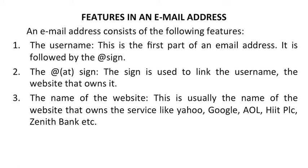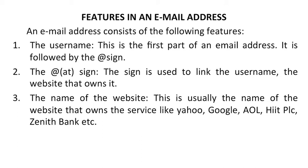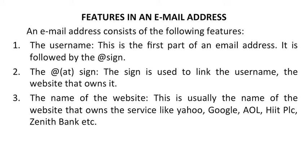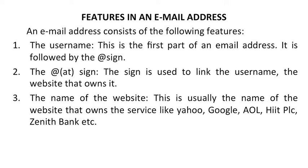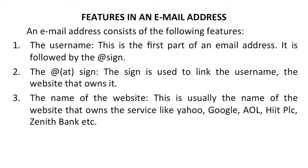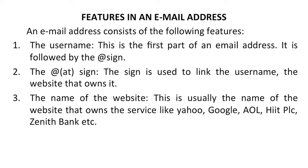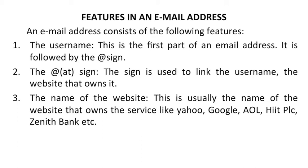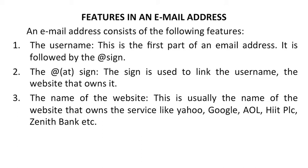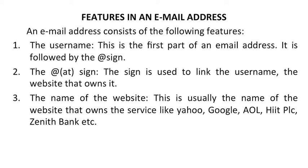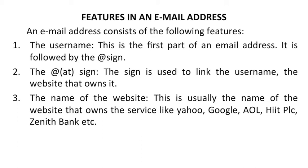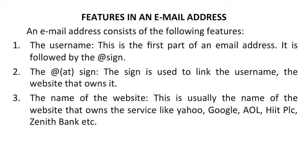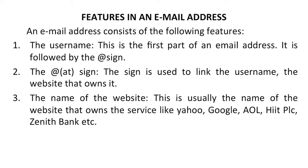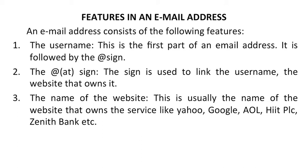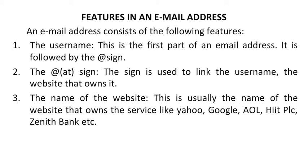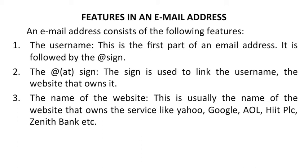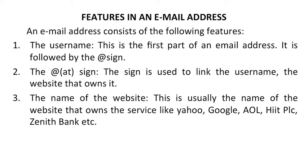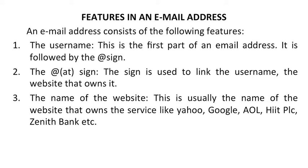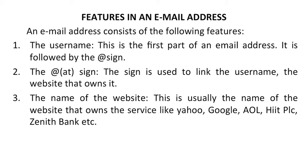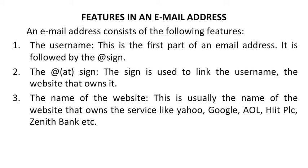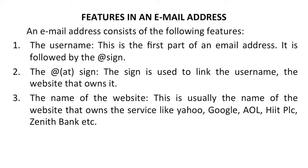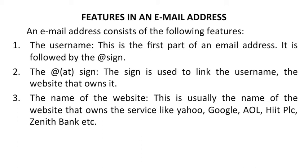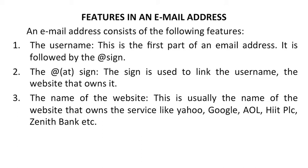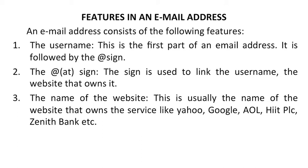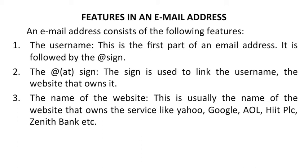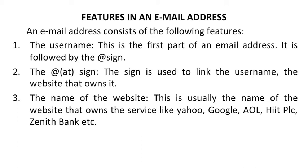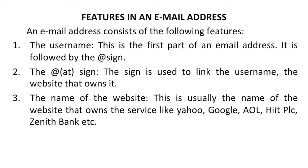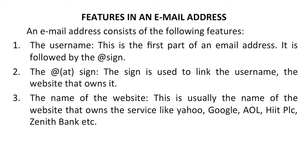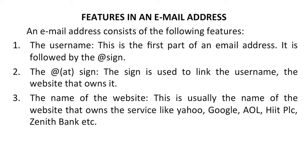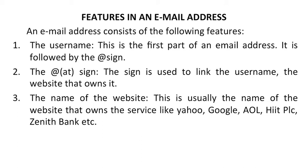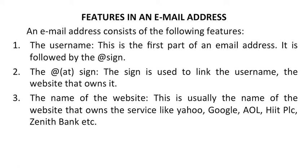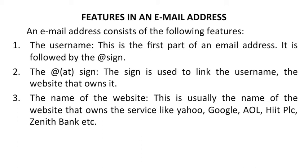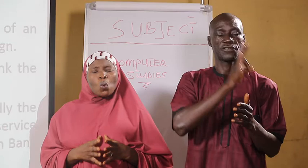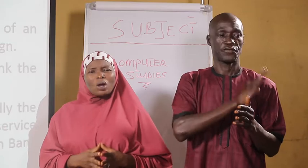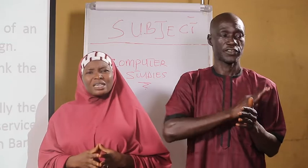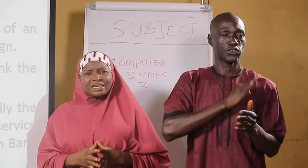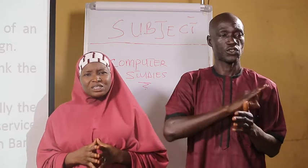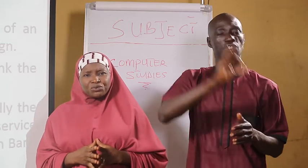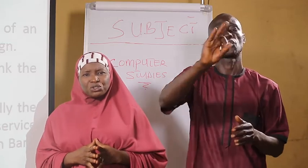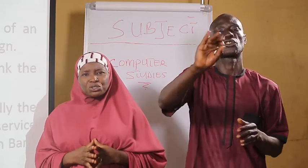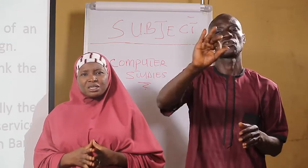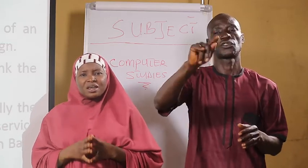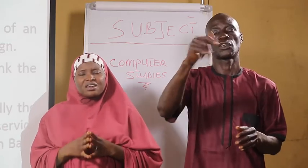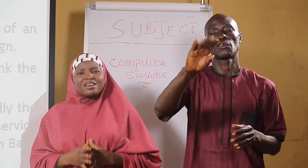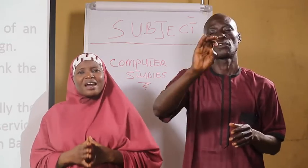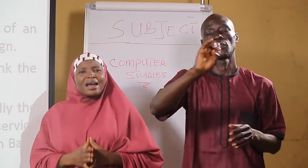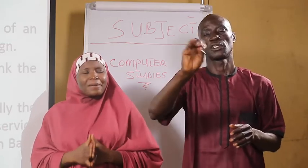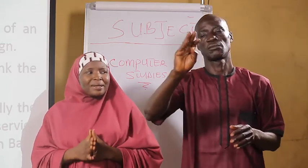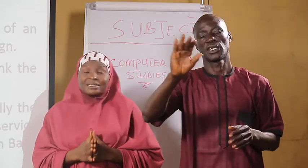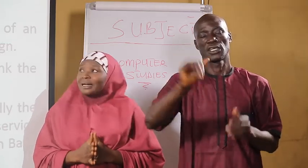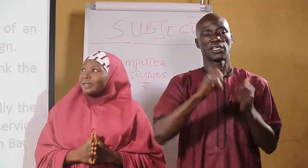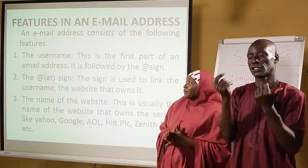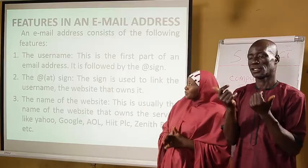Next is that we have features of an email address. What are these features? There